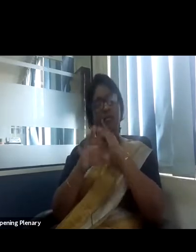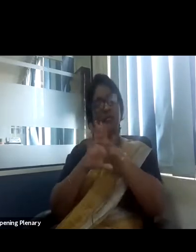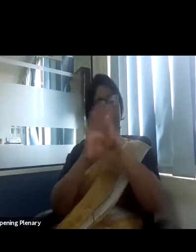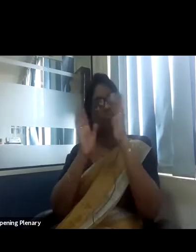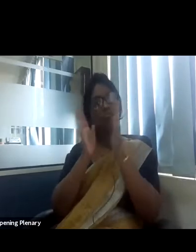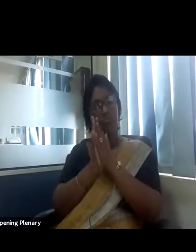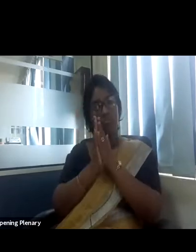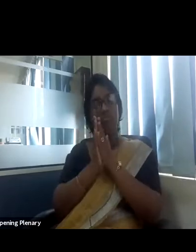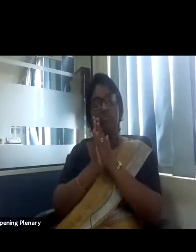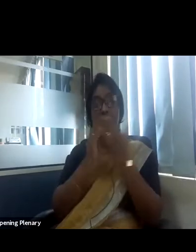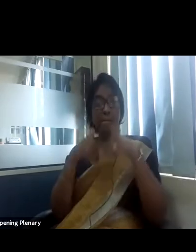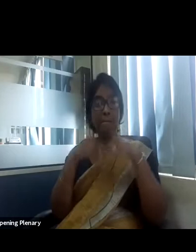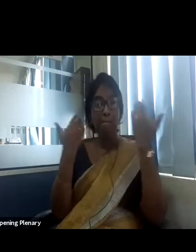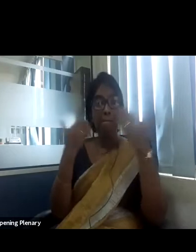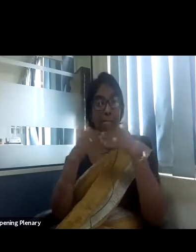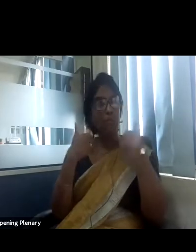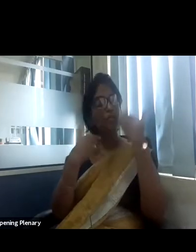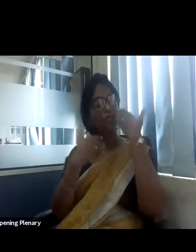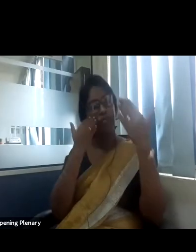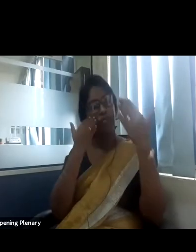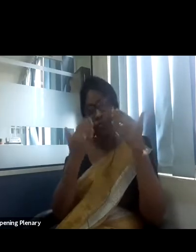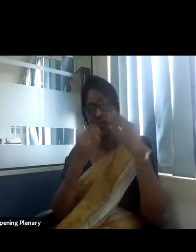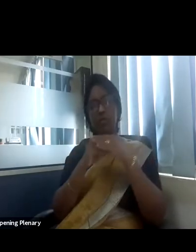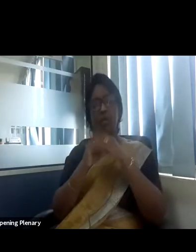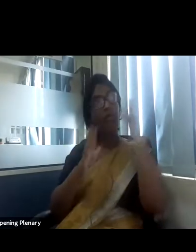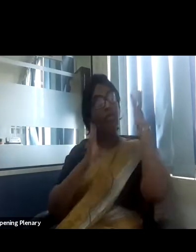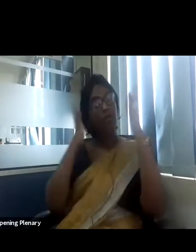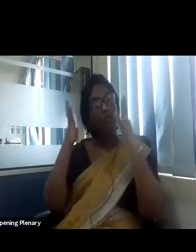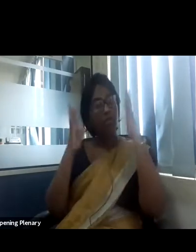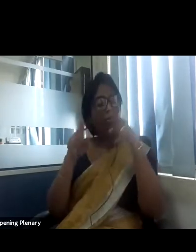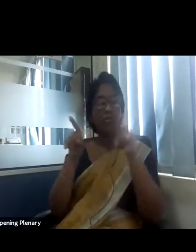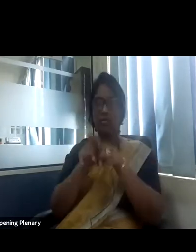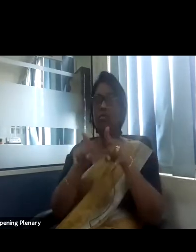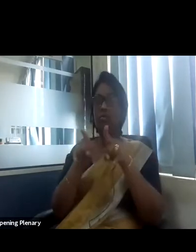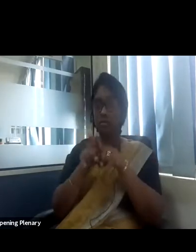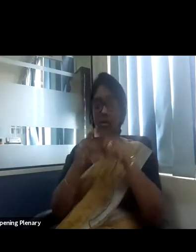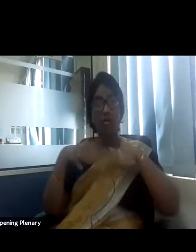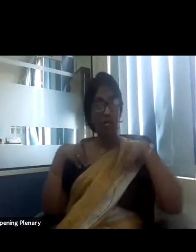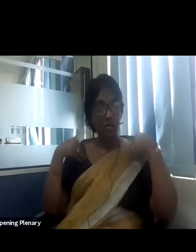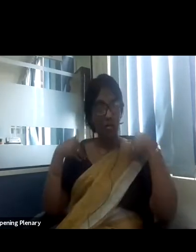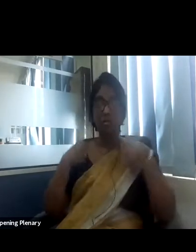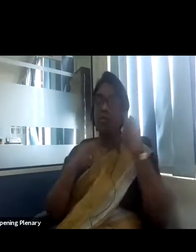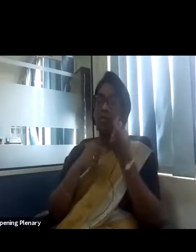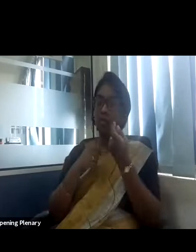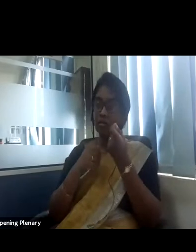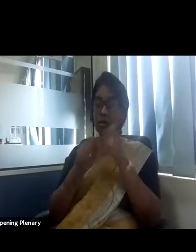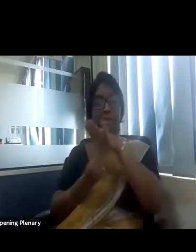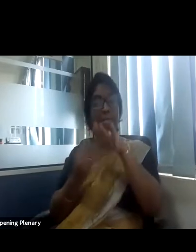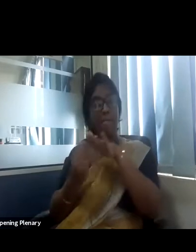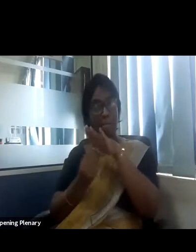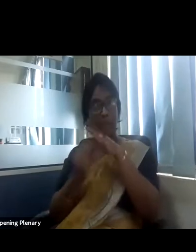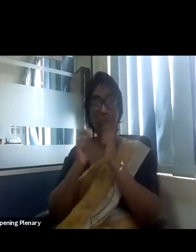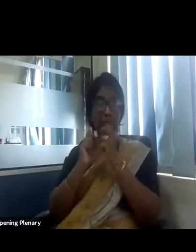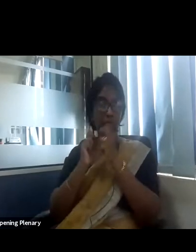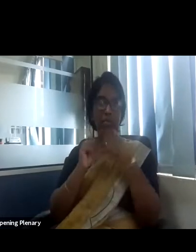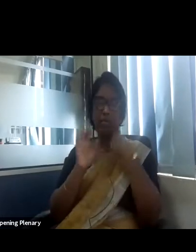the science about the situation in the world, whether it is a health, economic, environmental crisis. We see a fundamental